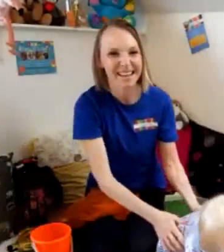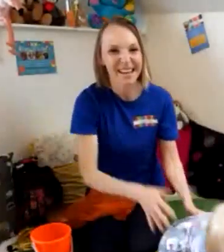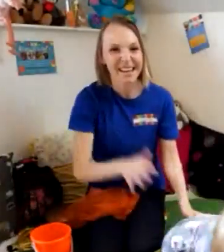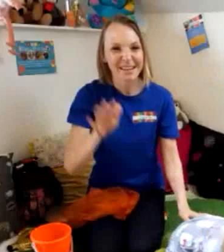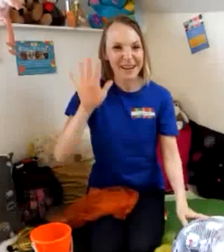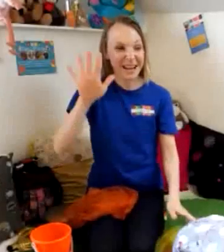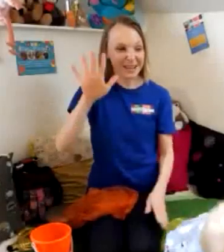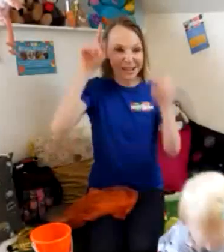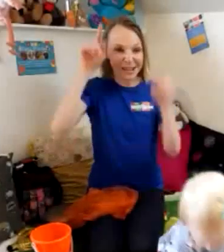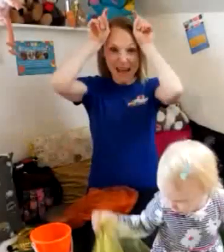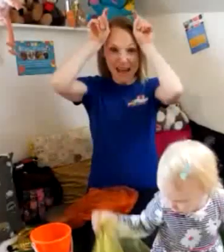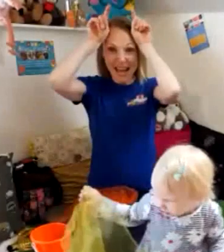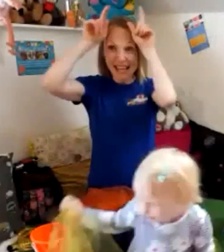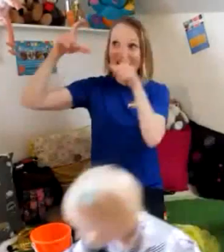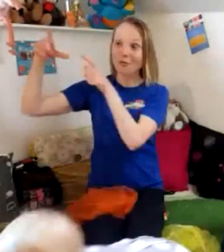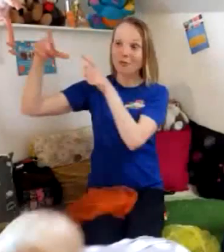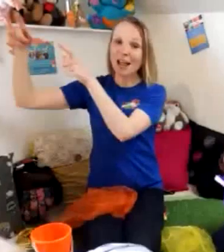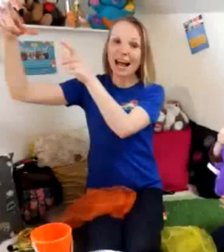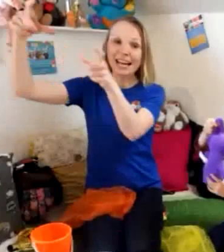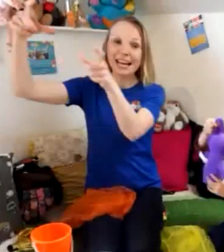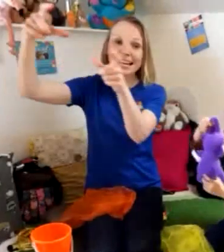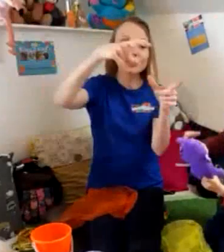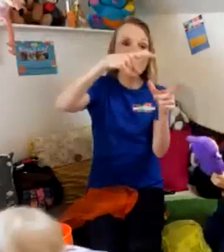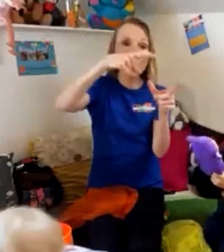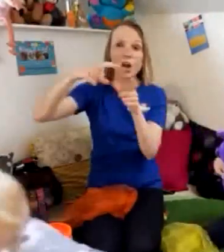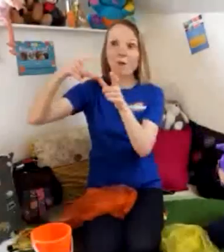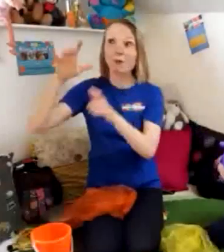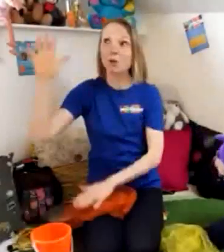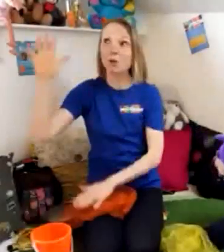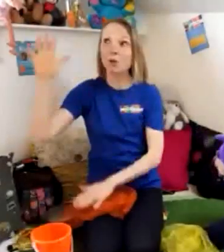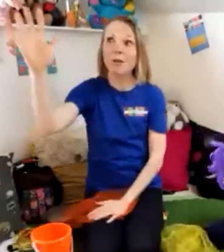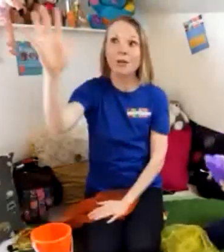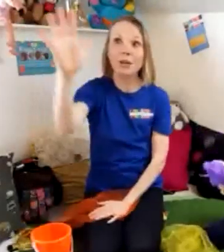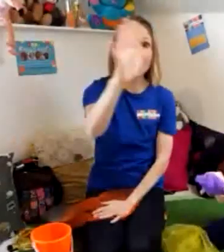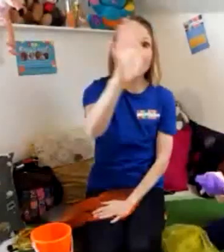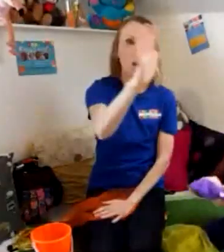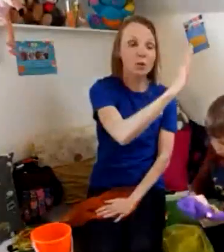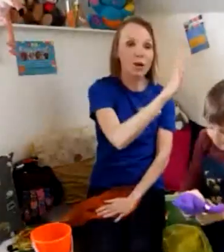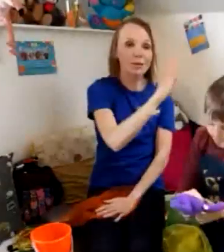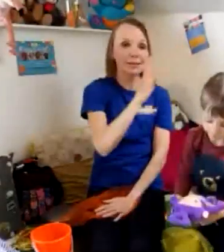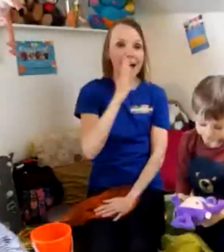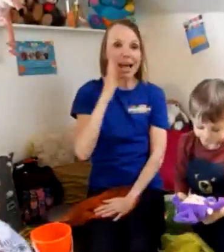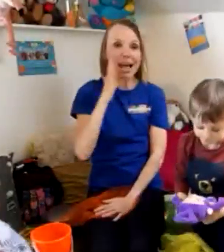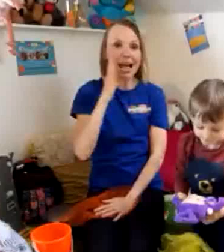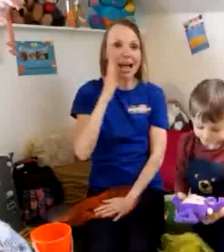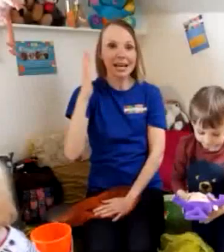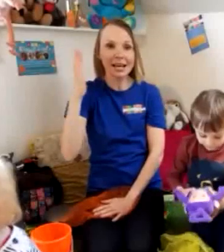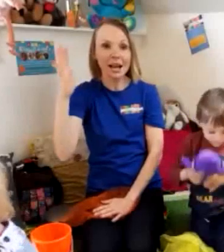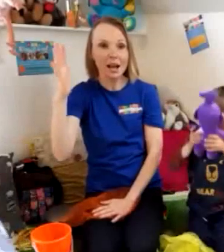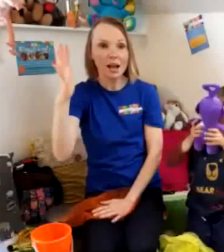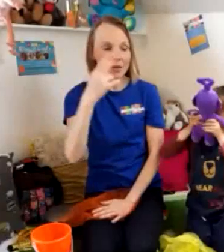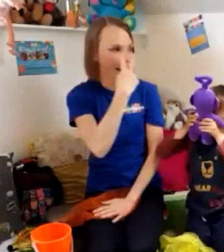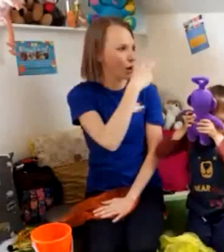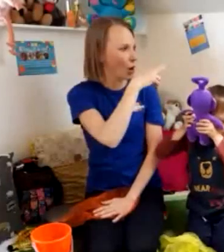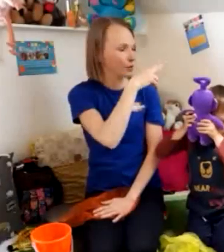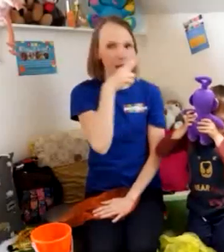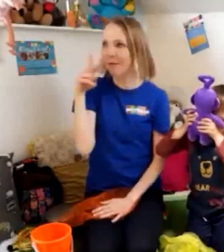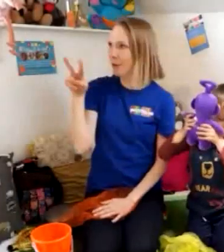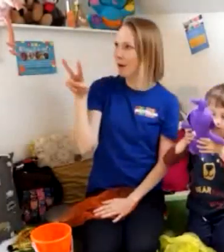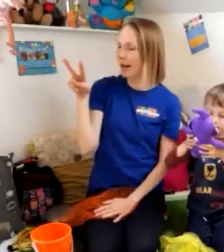Five little men in a flying saucer flew around the world one day. They looked left and right,